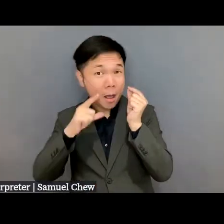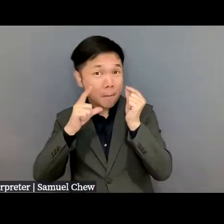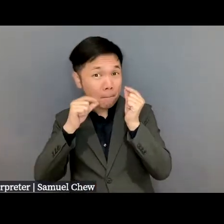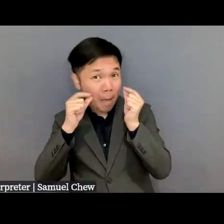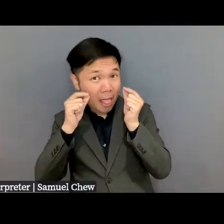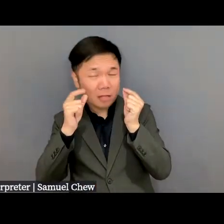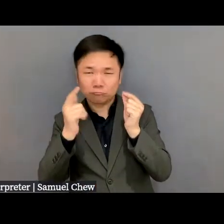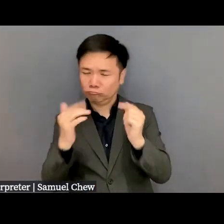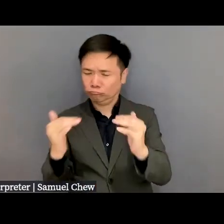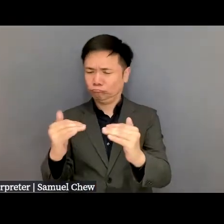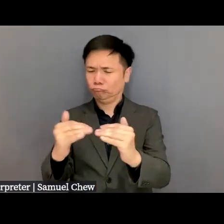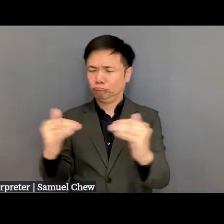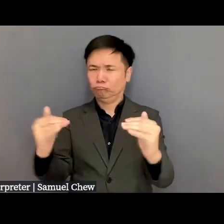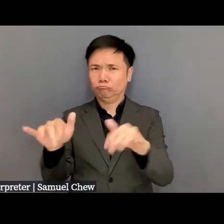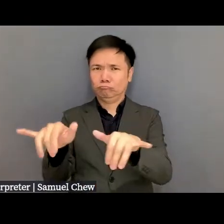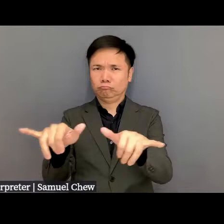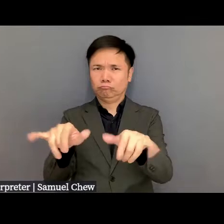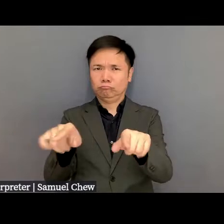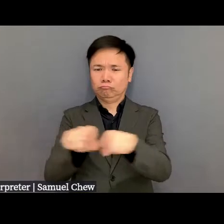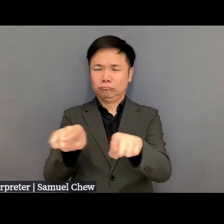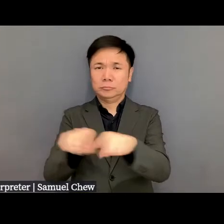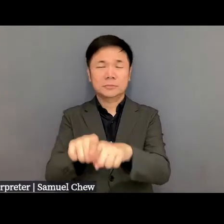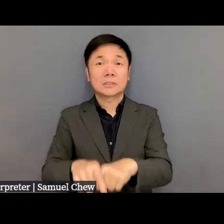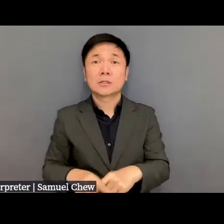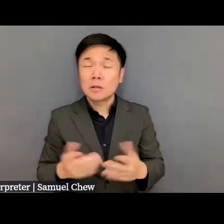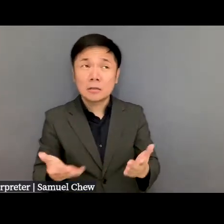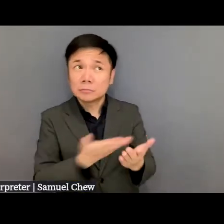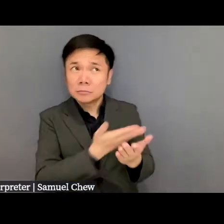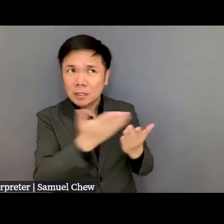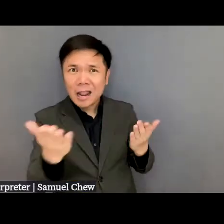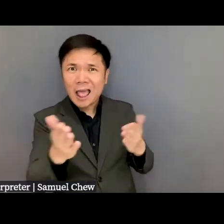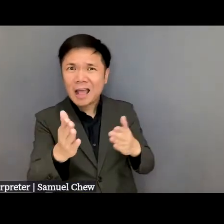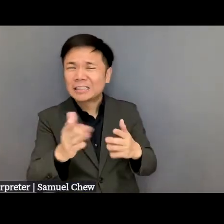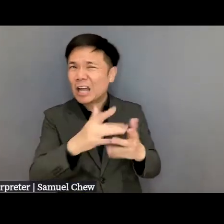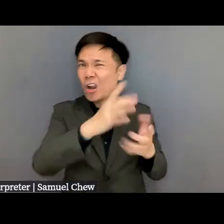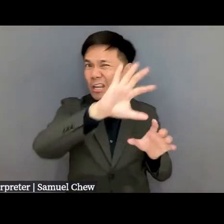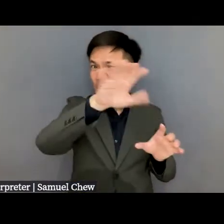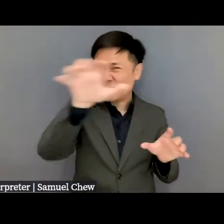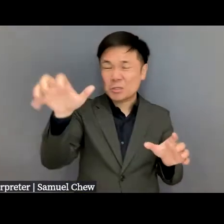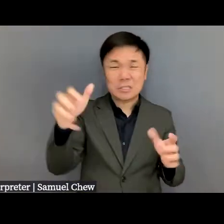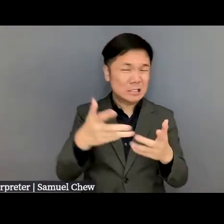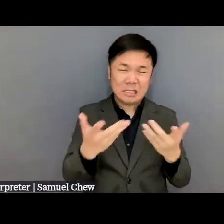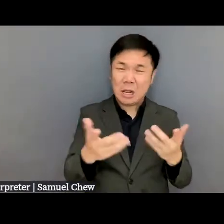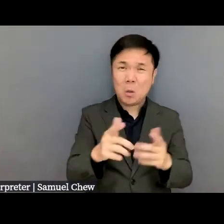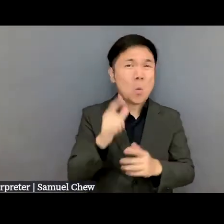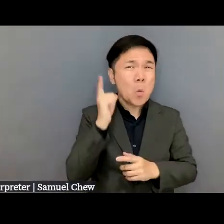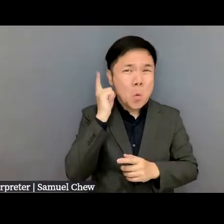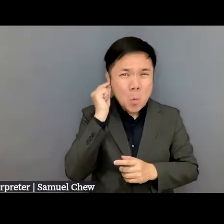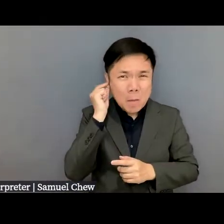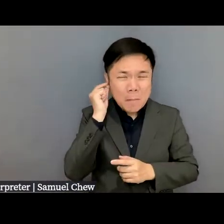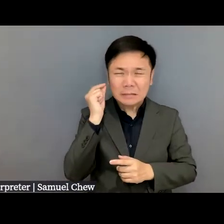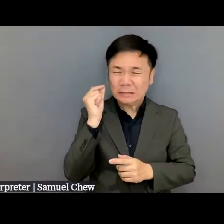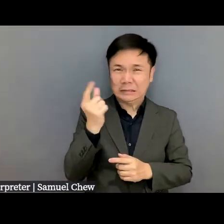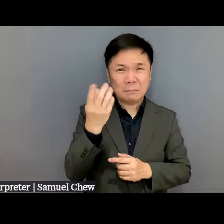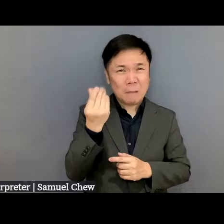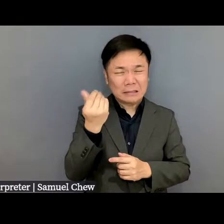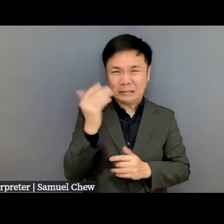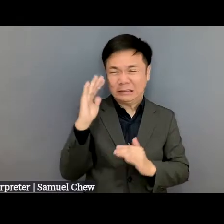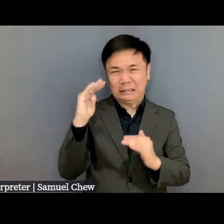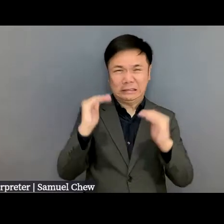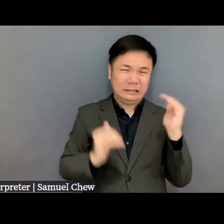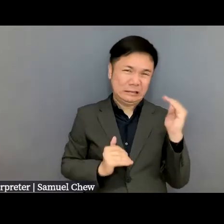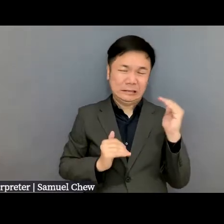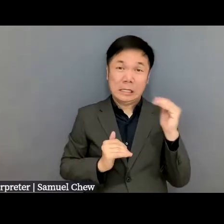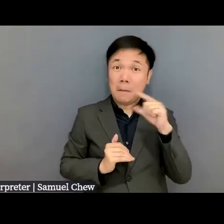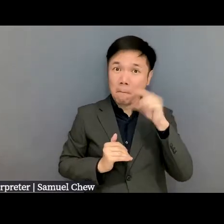note that in most countries, and Liberia is no exception, women are normally paid less than men for